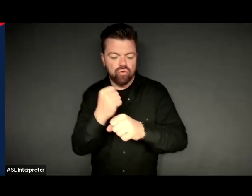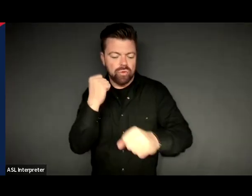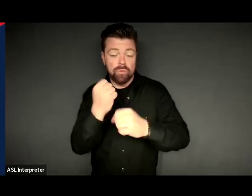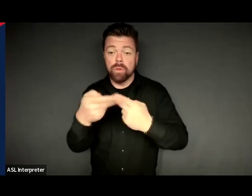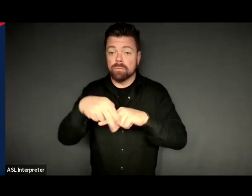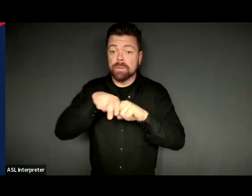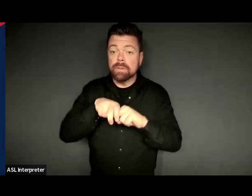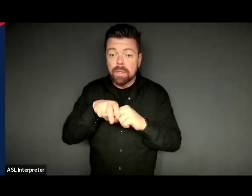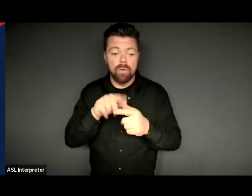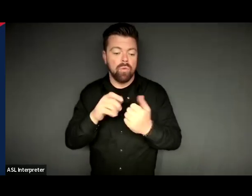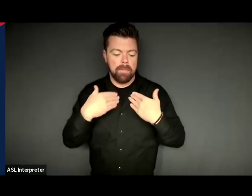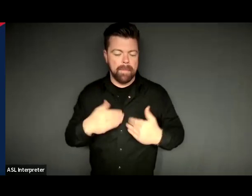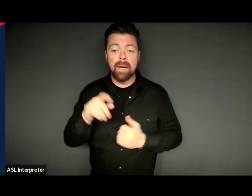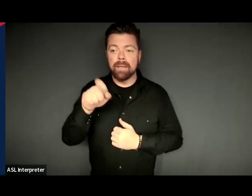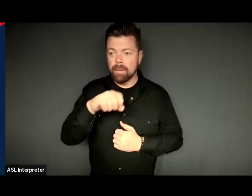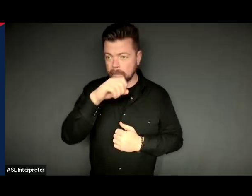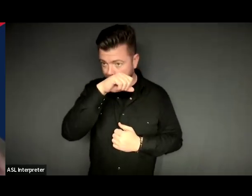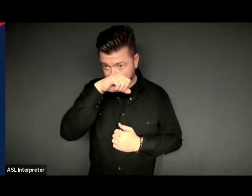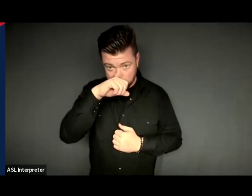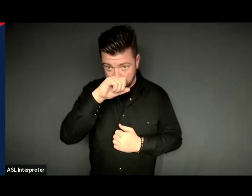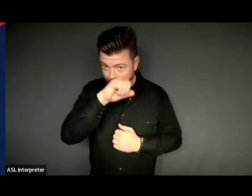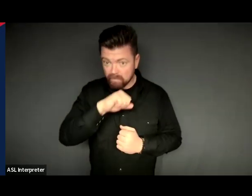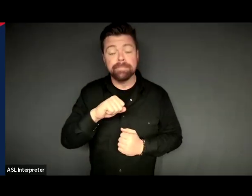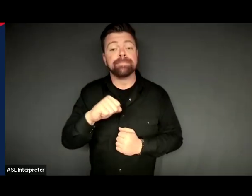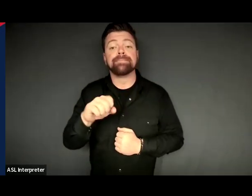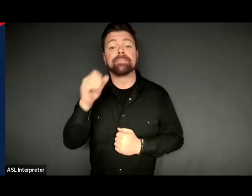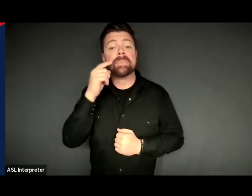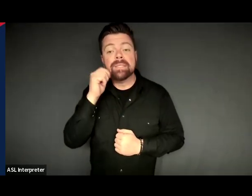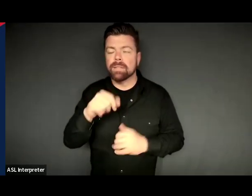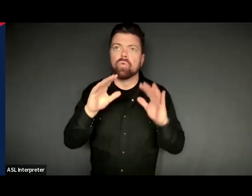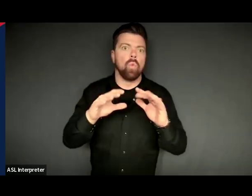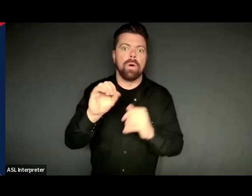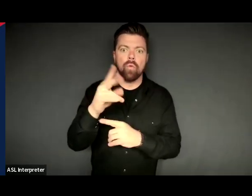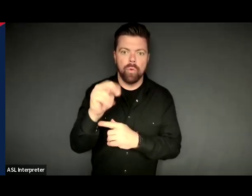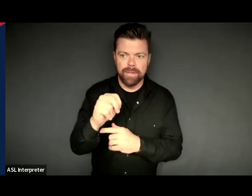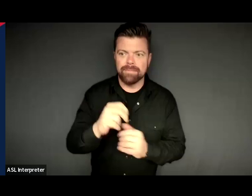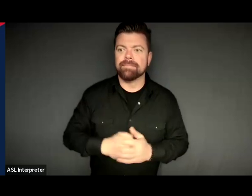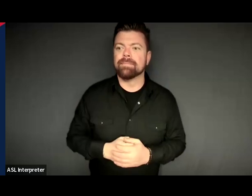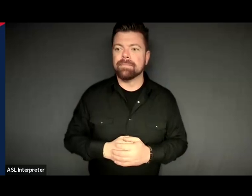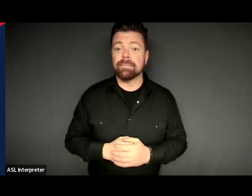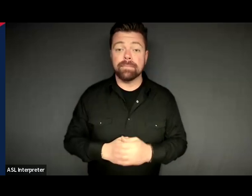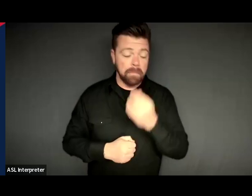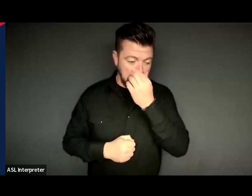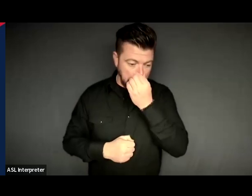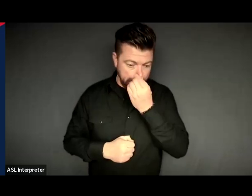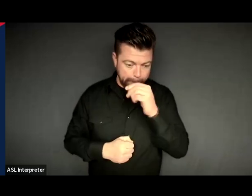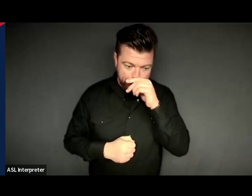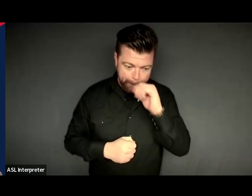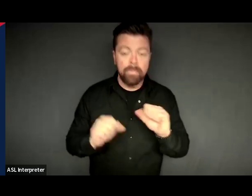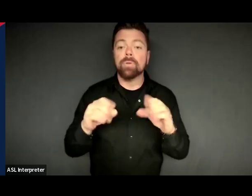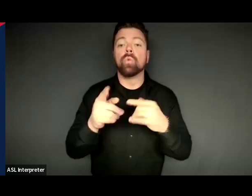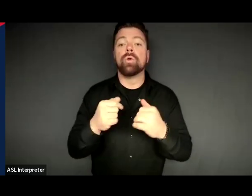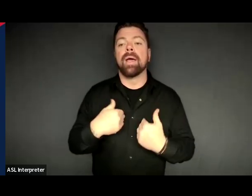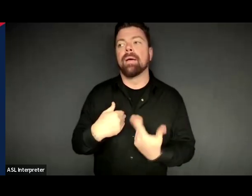conform to our body needs. Skin's such a wonderful organ. It's so fascinating. So, when you have any kind of